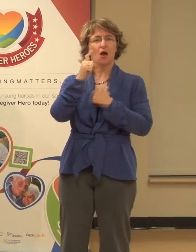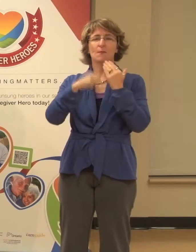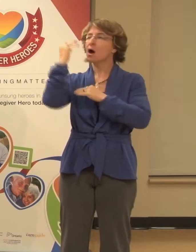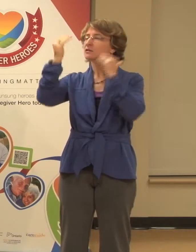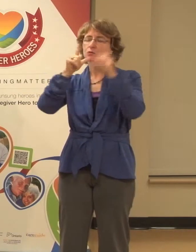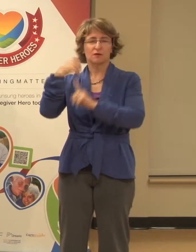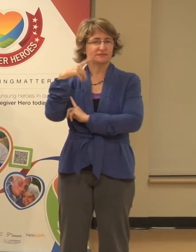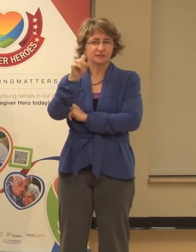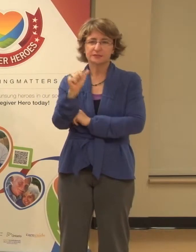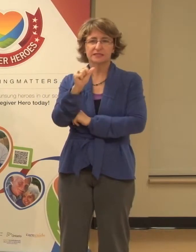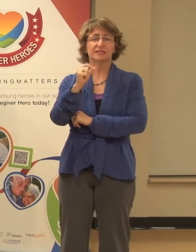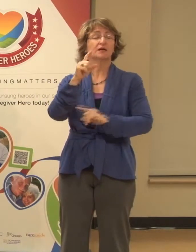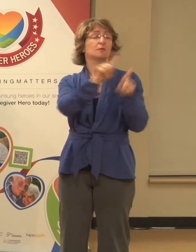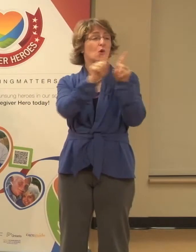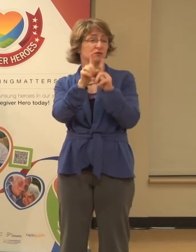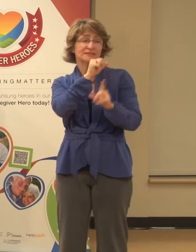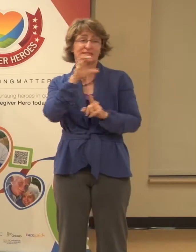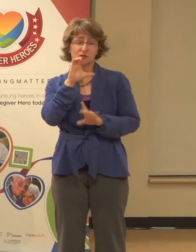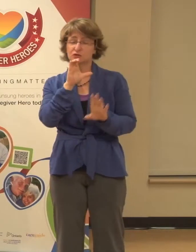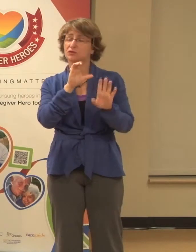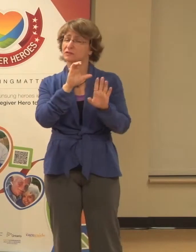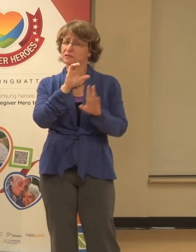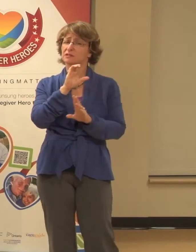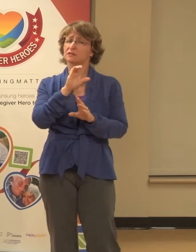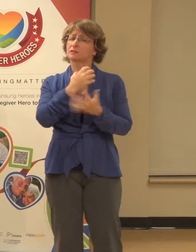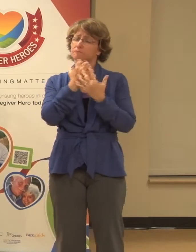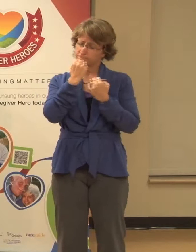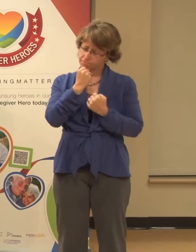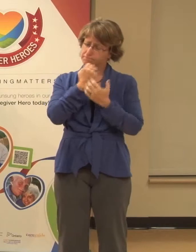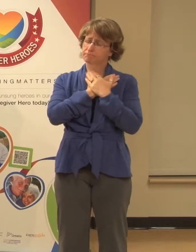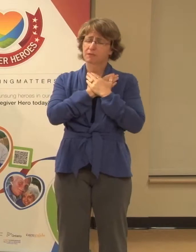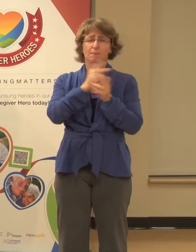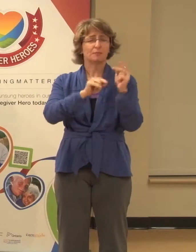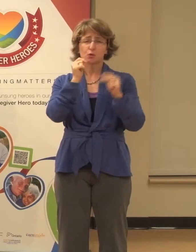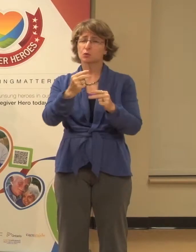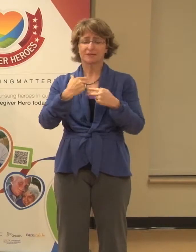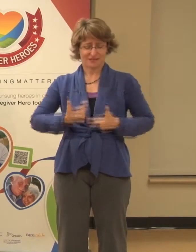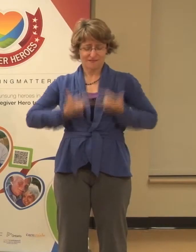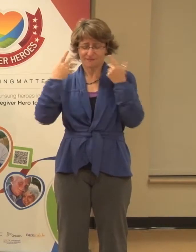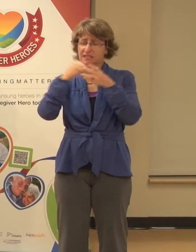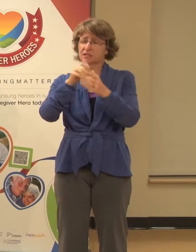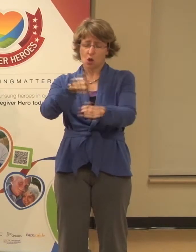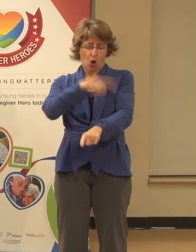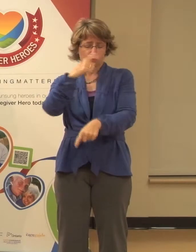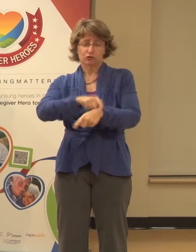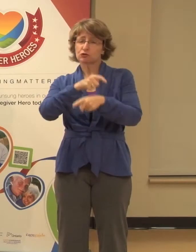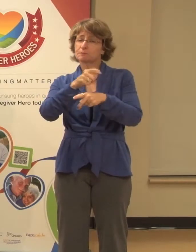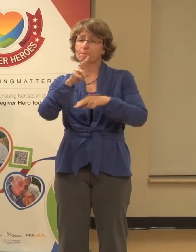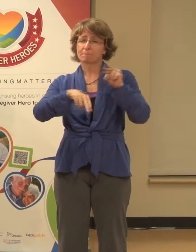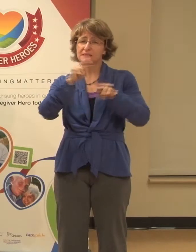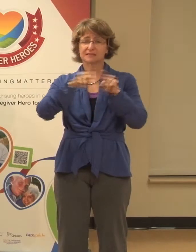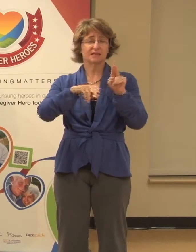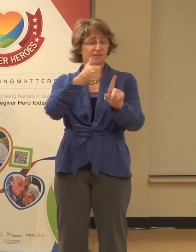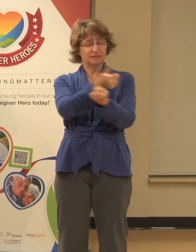adults with disability, as well as senior citizens, residents in long-term facilities that are not